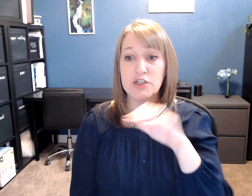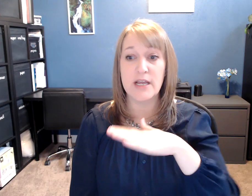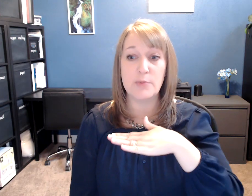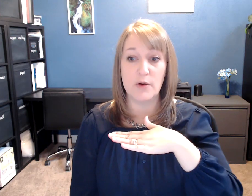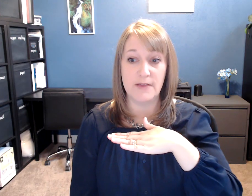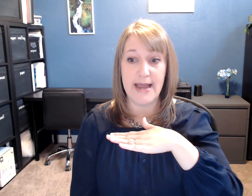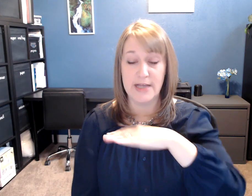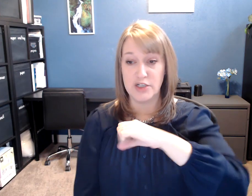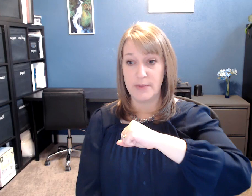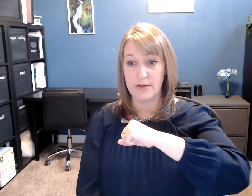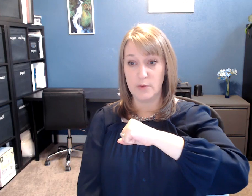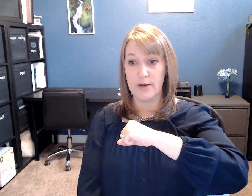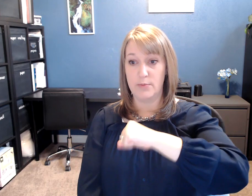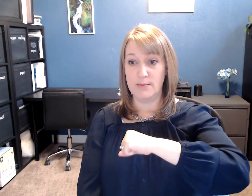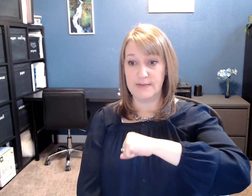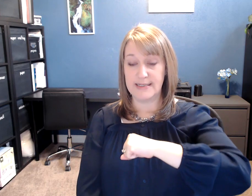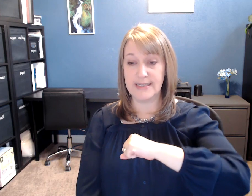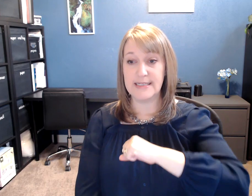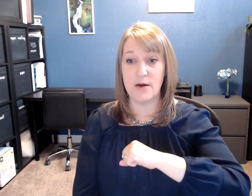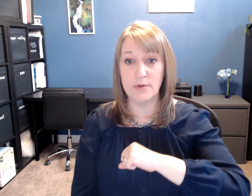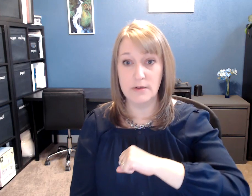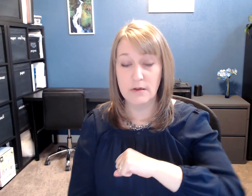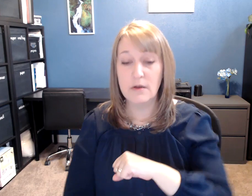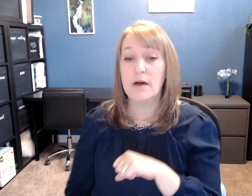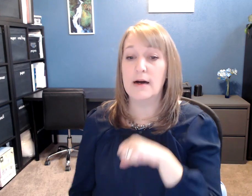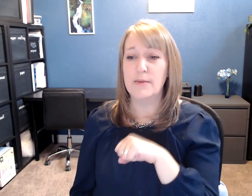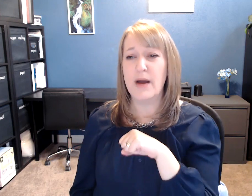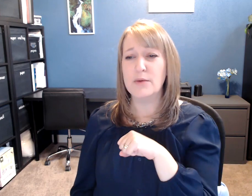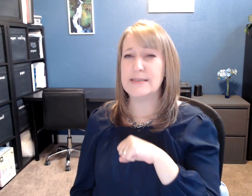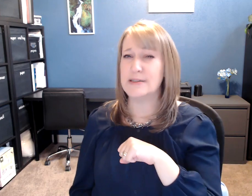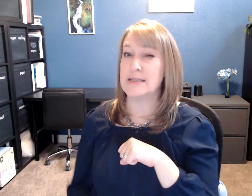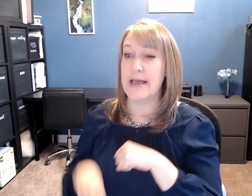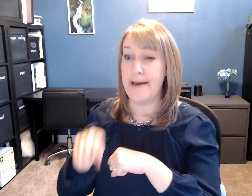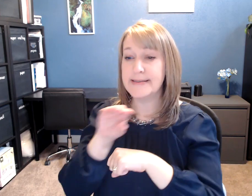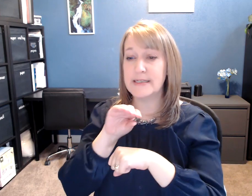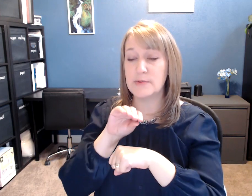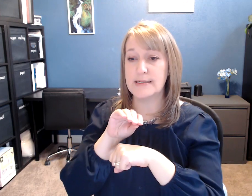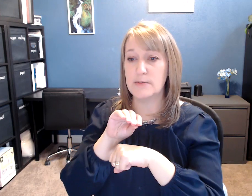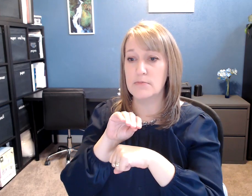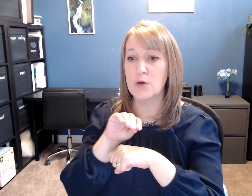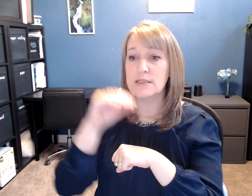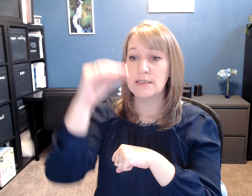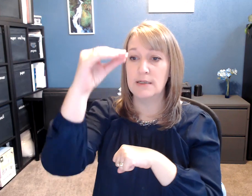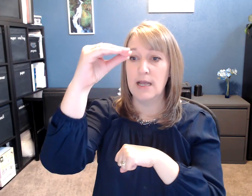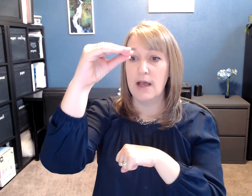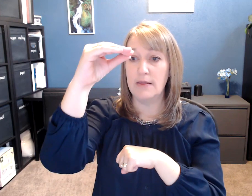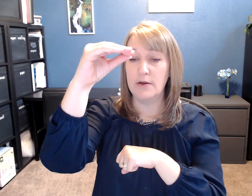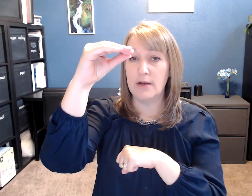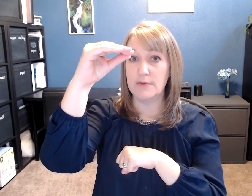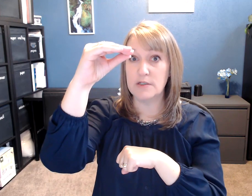shape or a flat hand shape. Either way, your palm is facing down. I would suggest the S, that's what I see most. And then you're going to have a